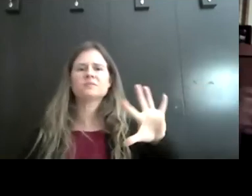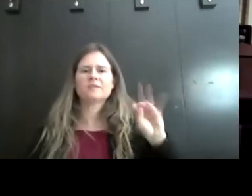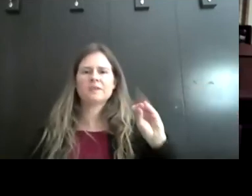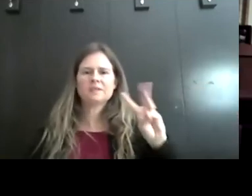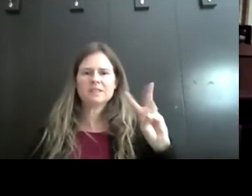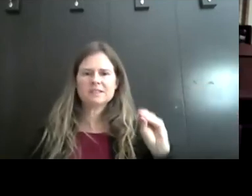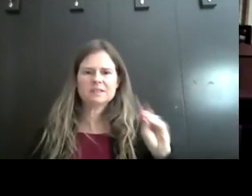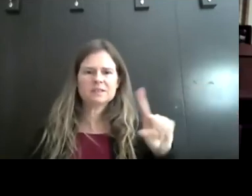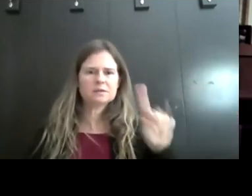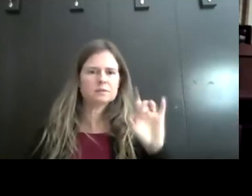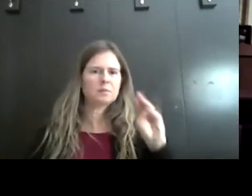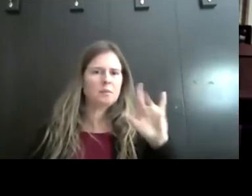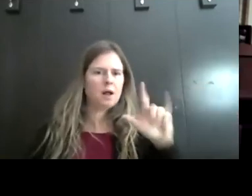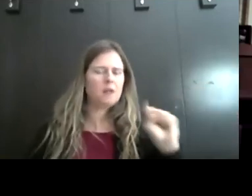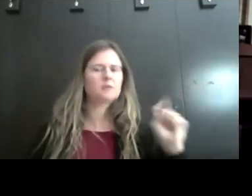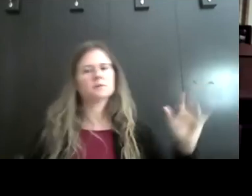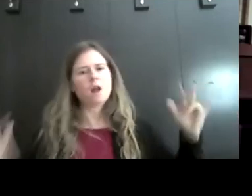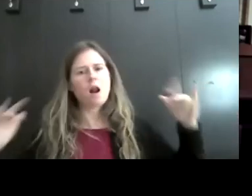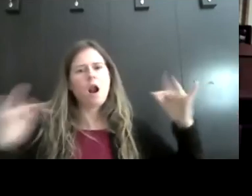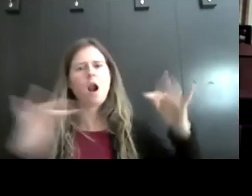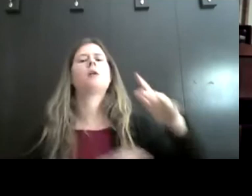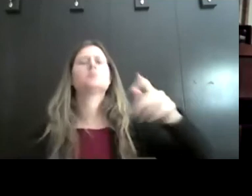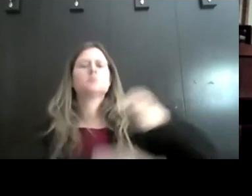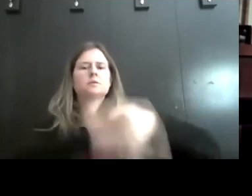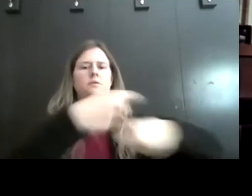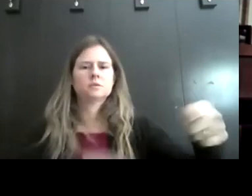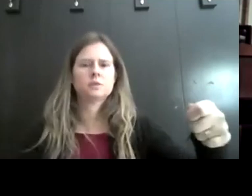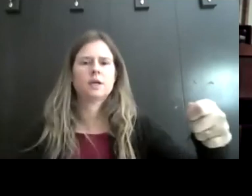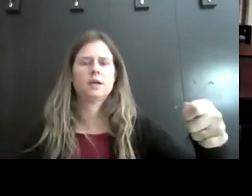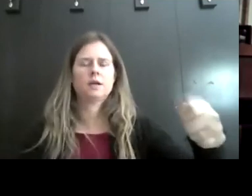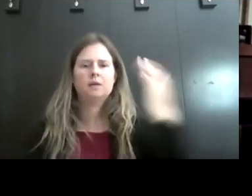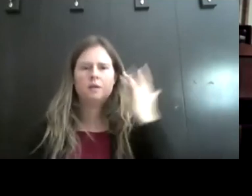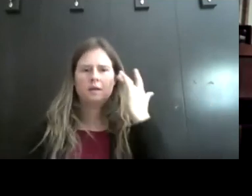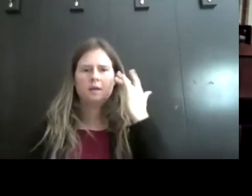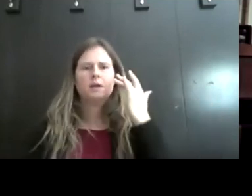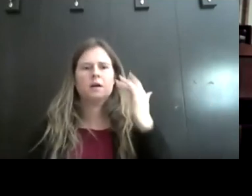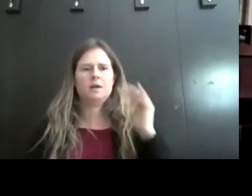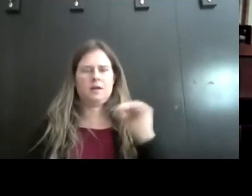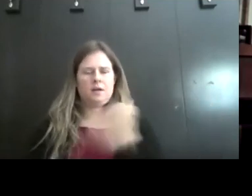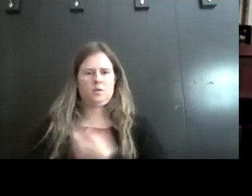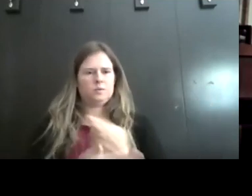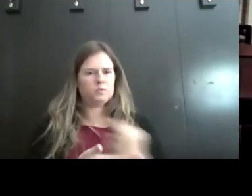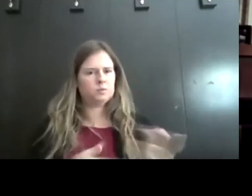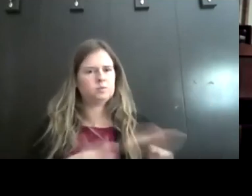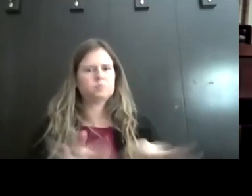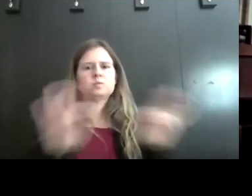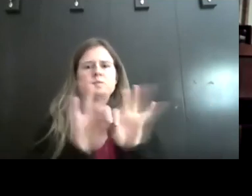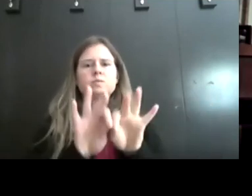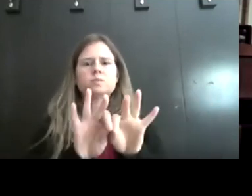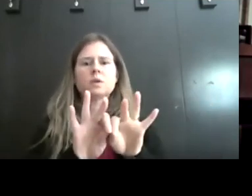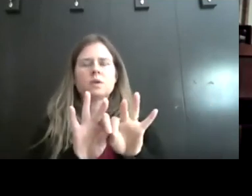away would come to Chumash villages to trade because we had so many resources here and we had our shell bead